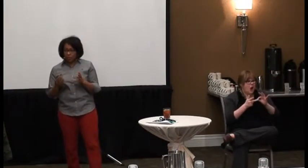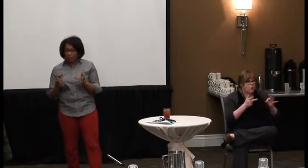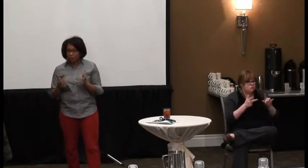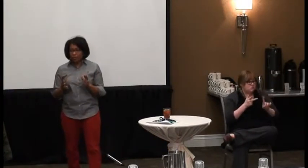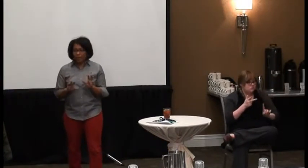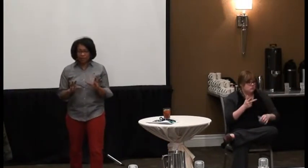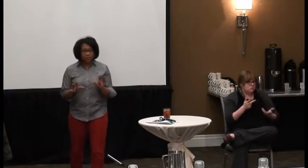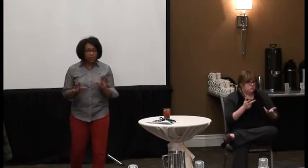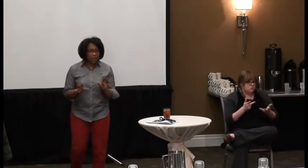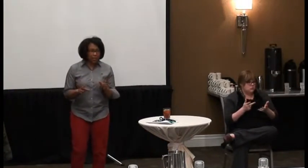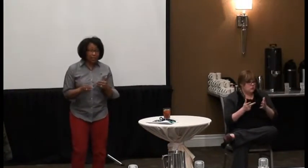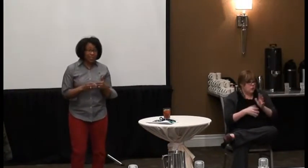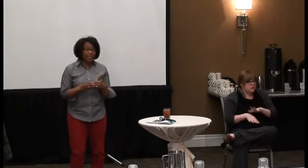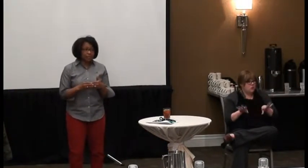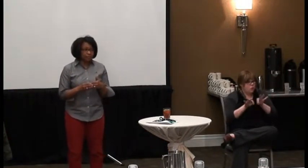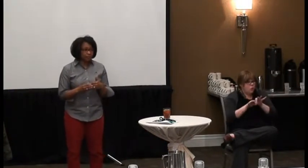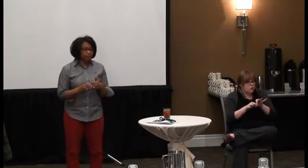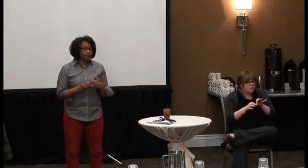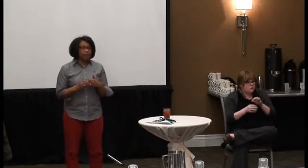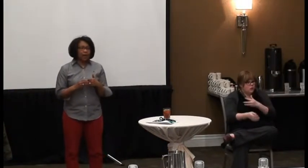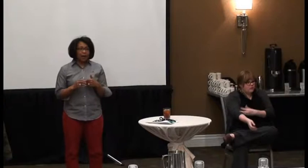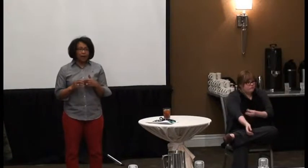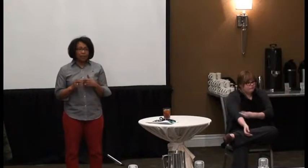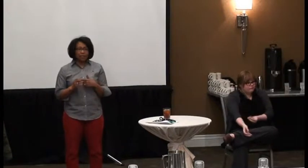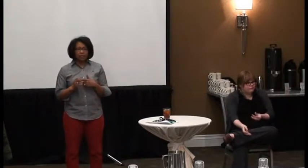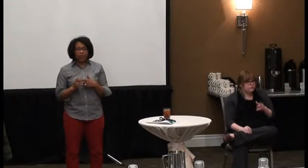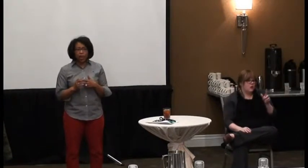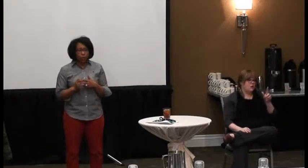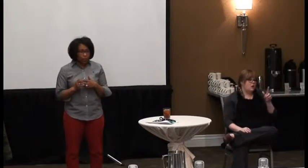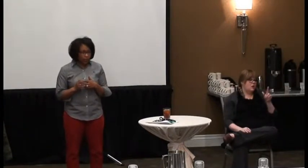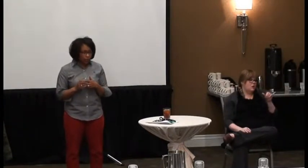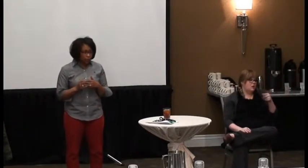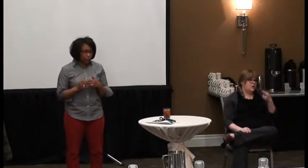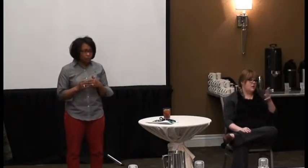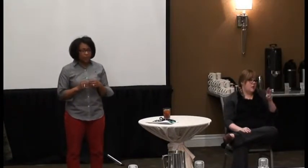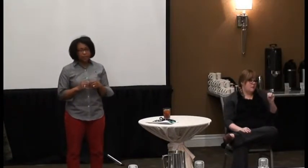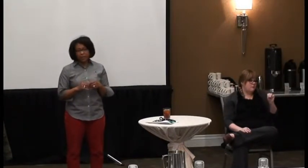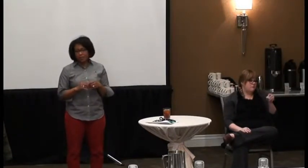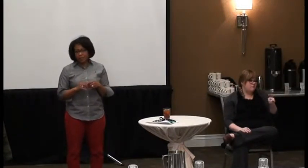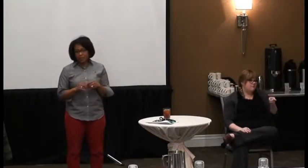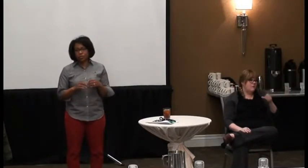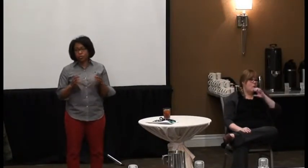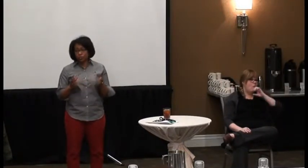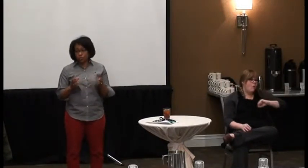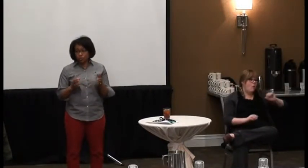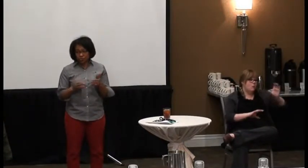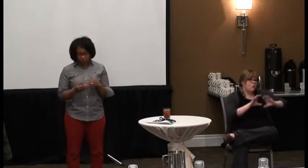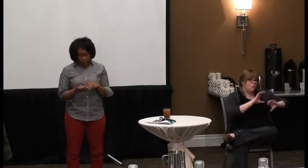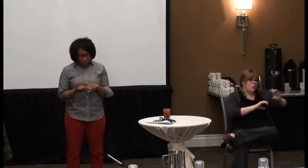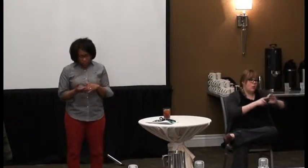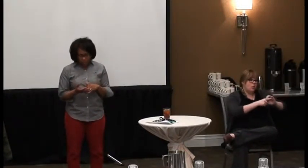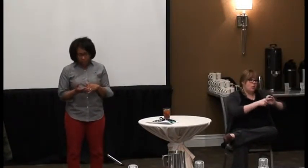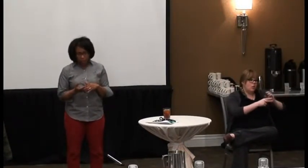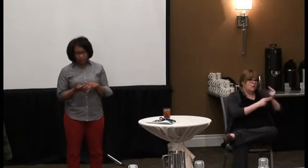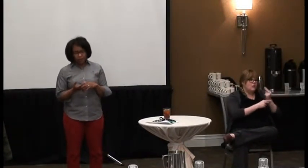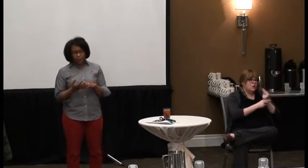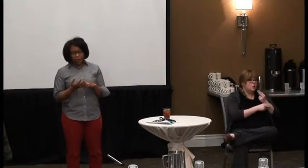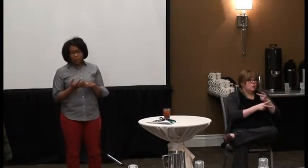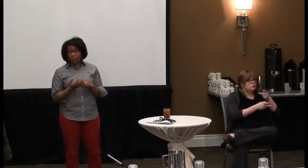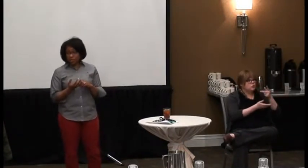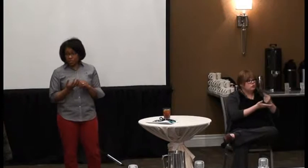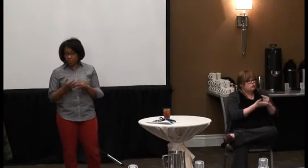things that are really important to have to be checked. The lithium is a very old chemical, and it's used to treat really